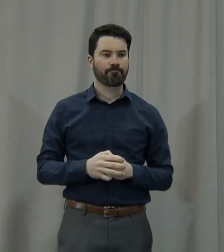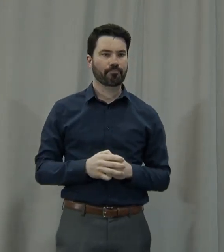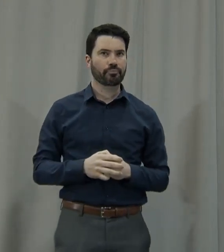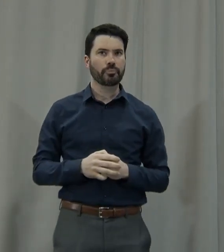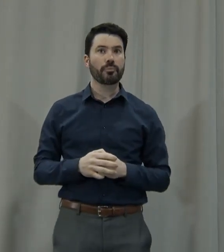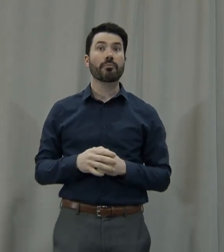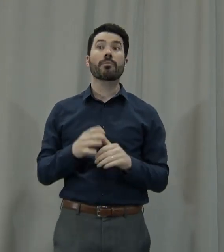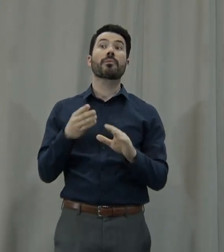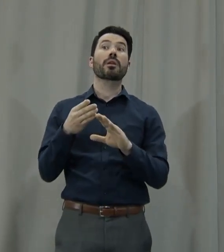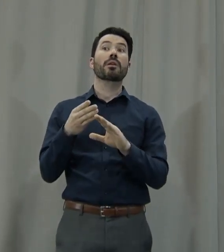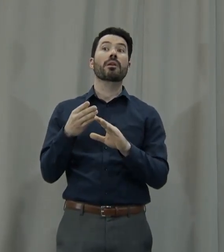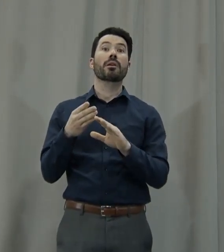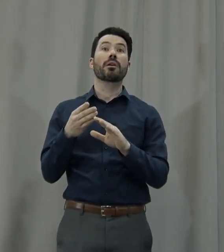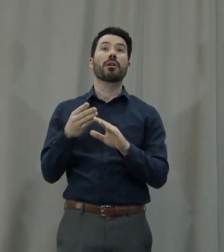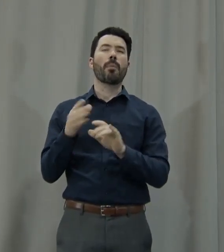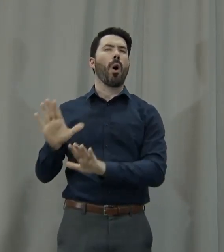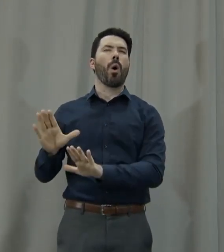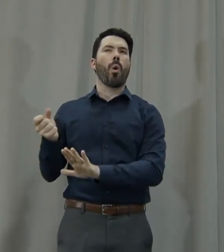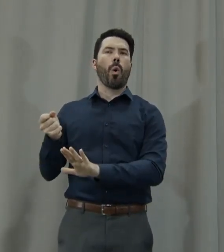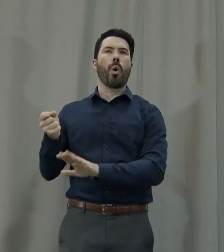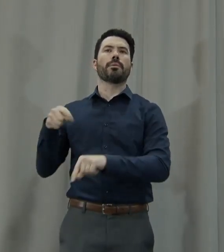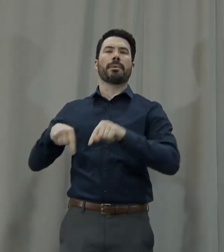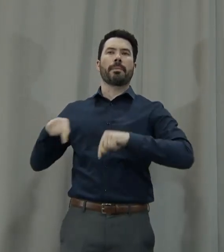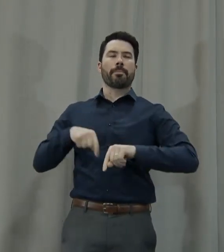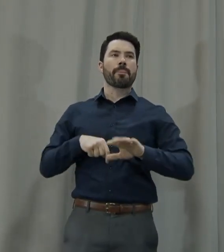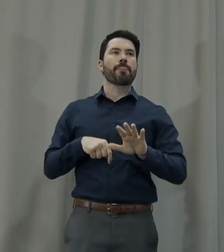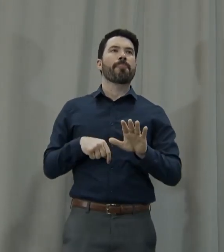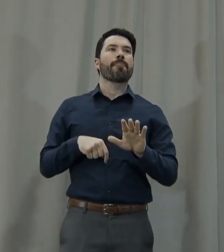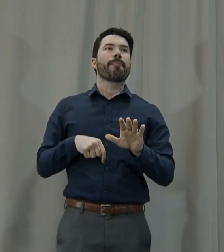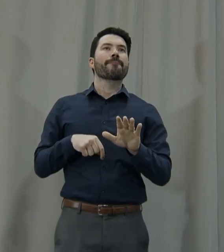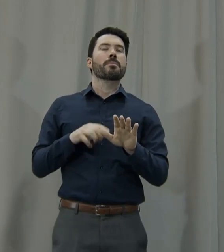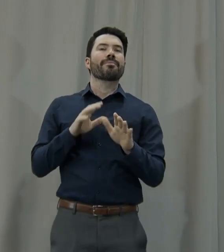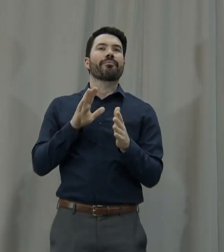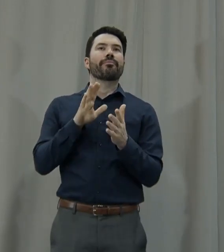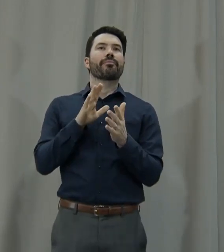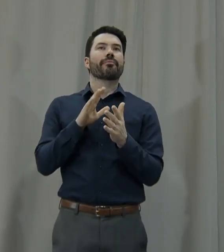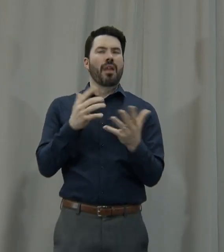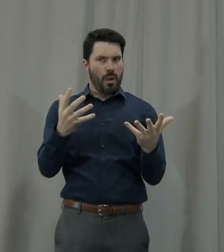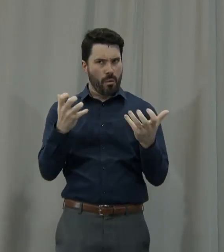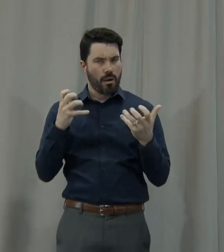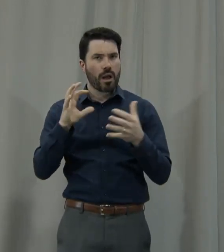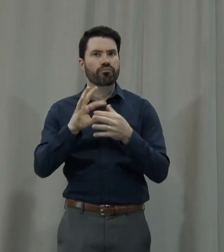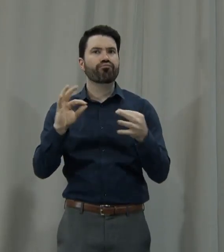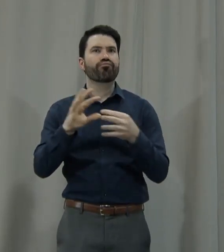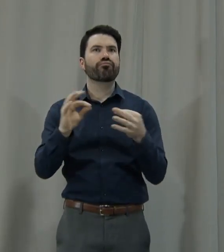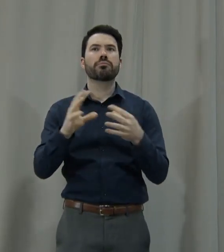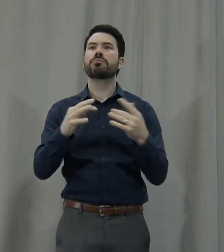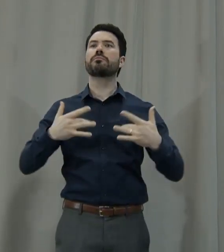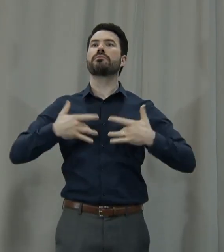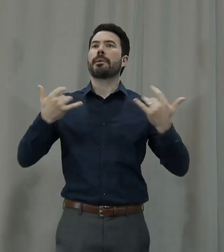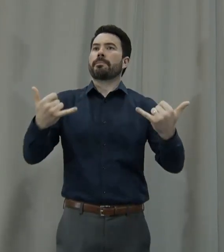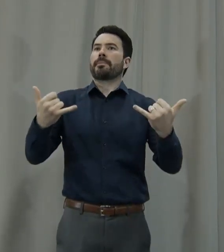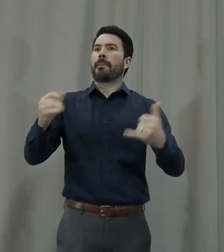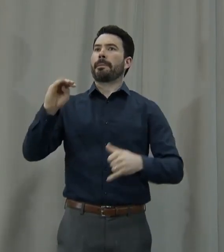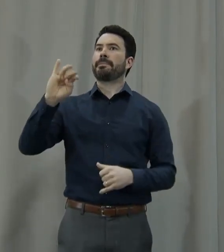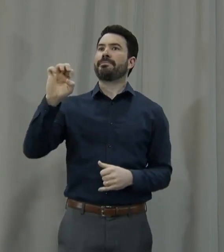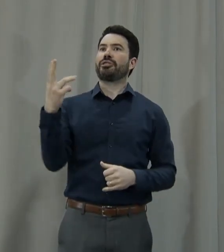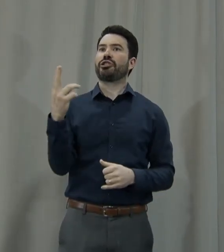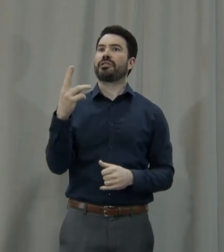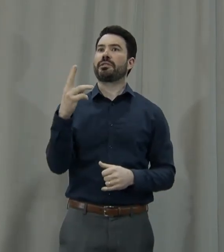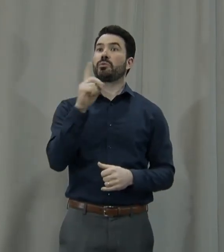But before I do that, let's talk a little bit and reflect a little bit about where we are here in Michigan. We're in some unique